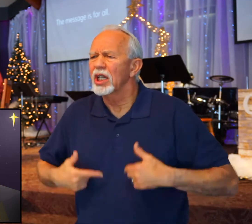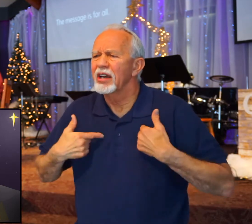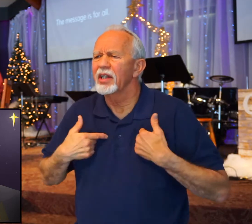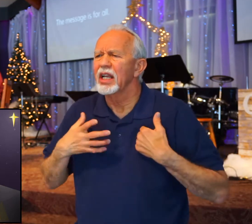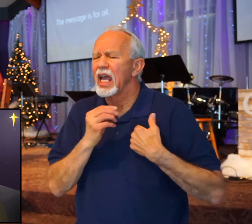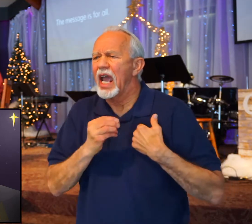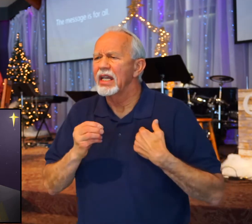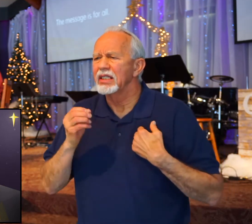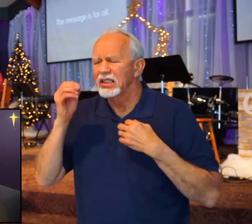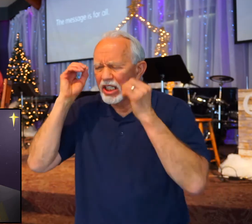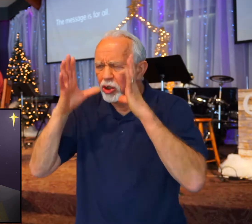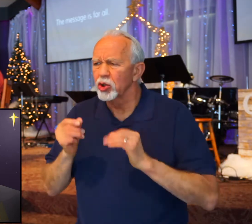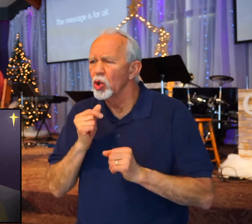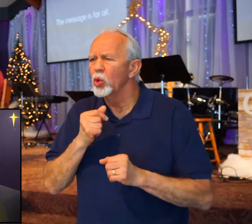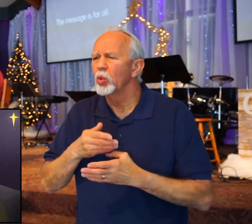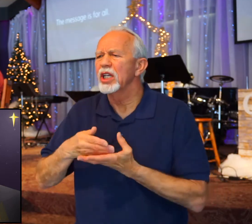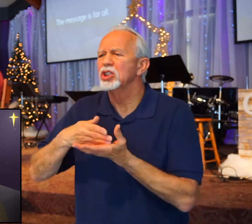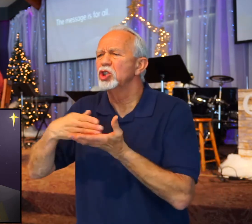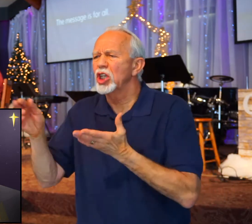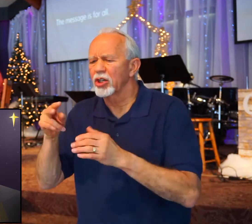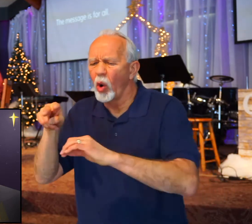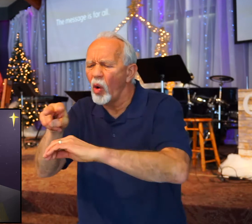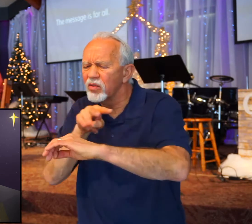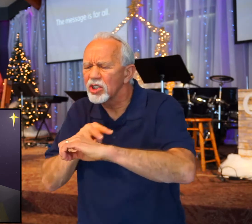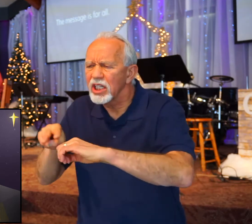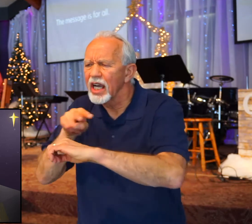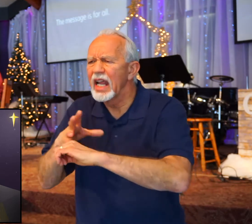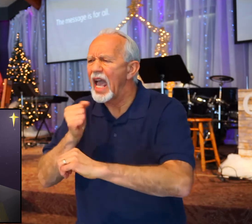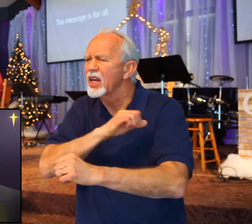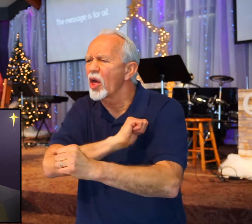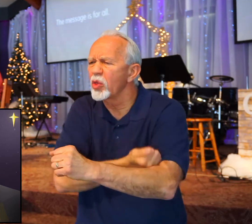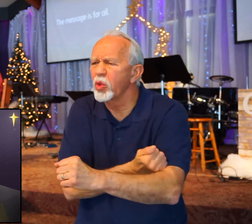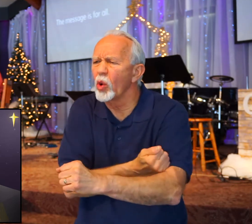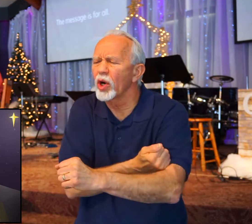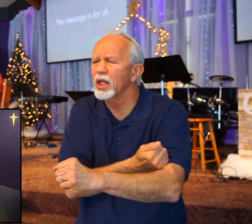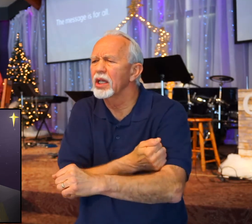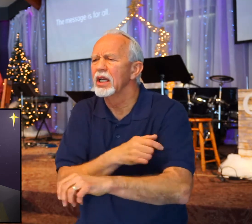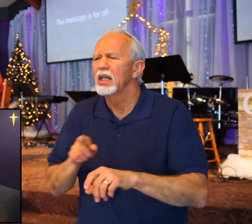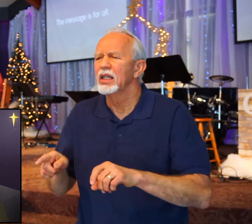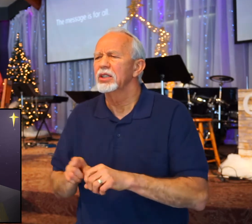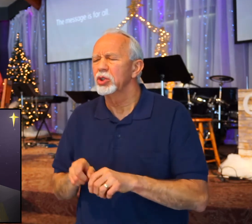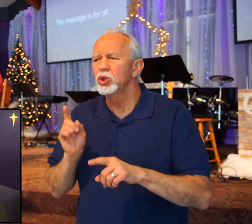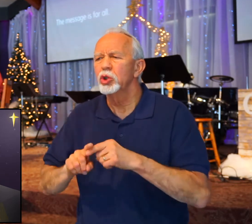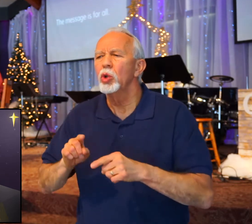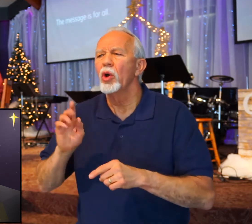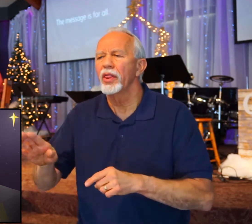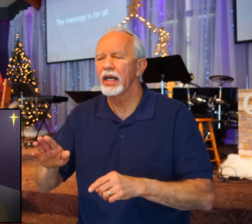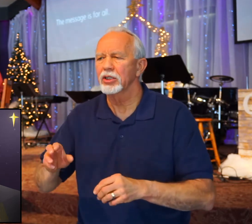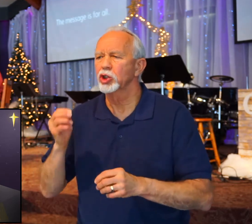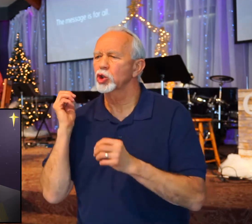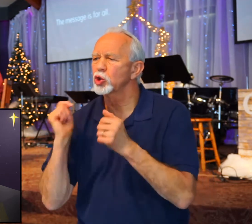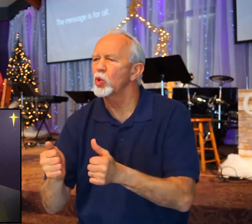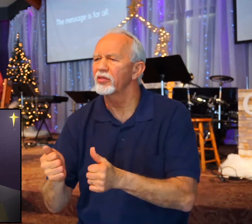and teachers who reject oversight and authority. And as Peter says, it's to their swift destruction.